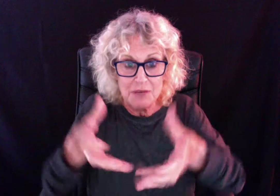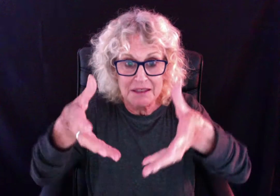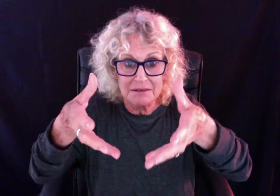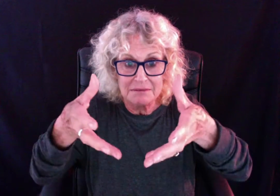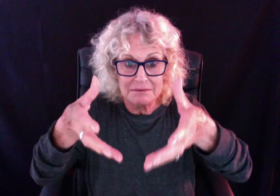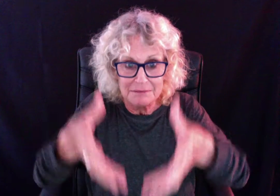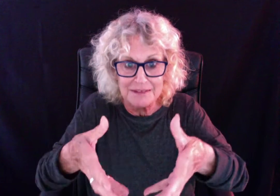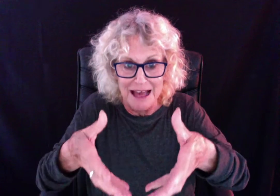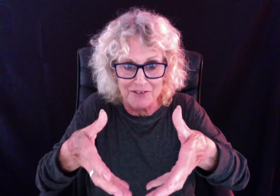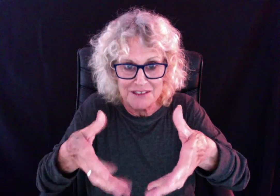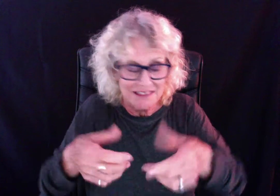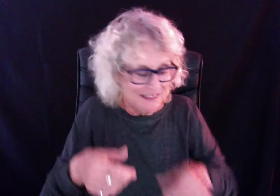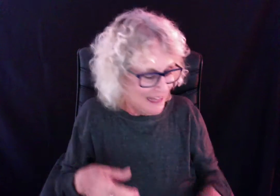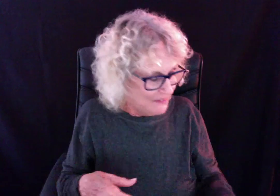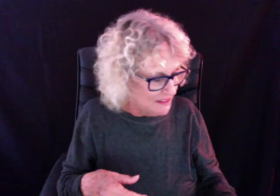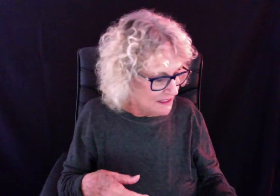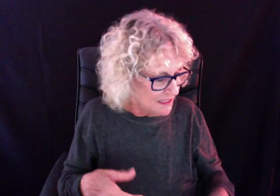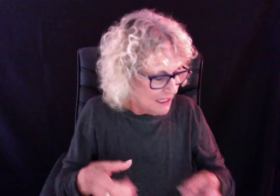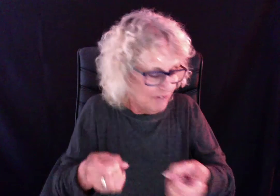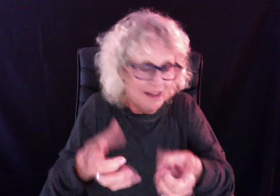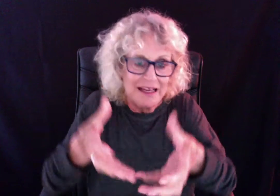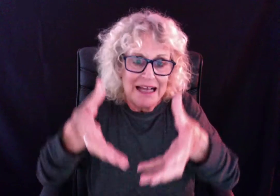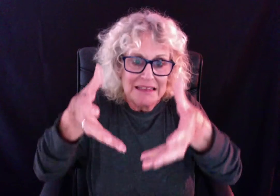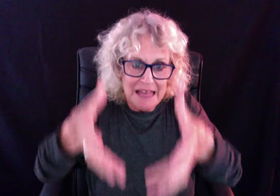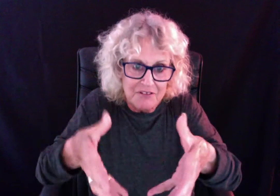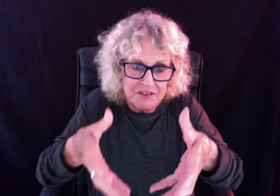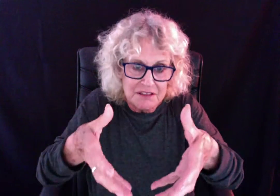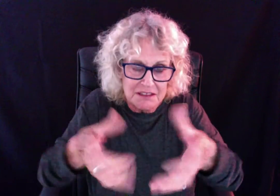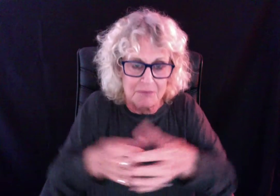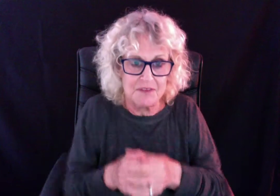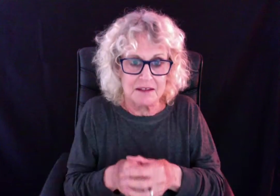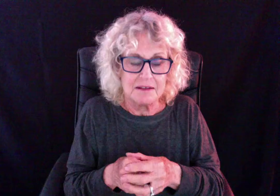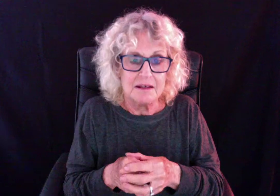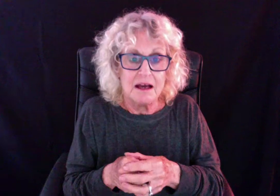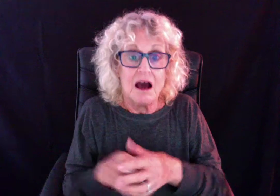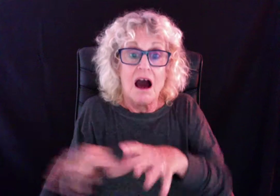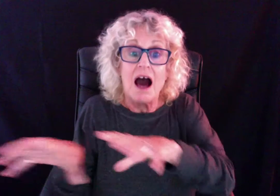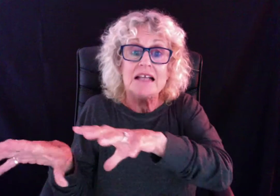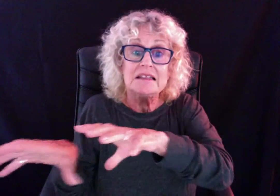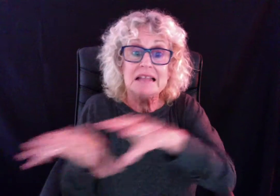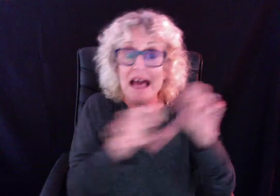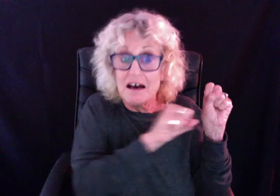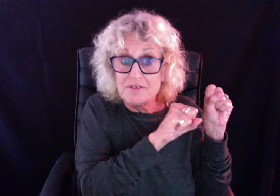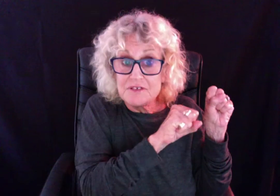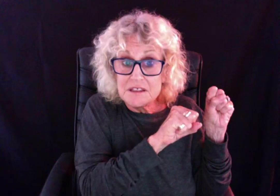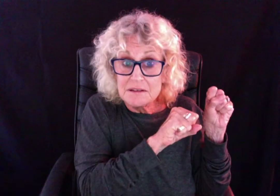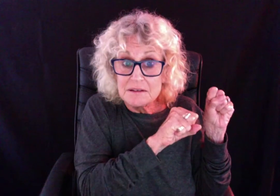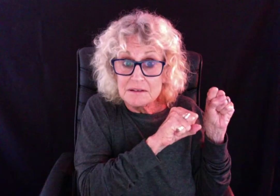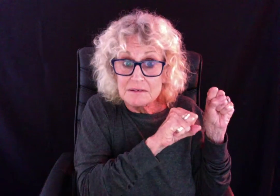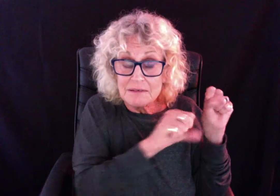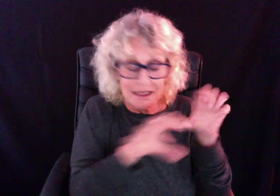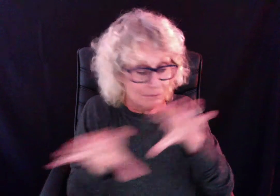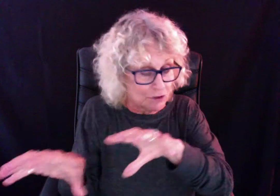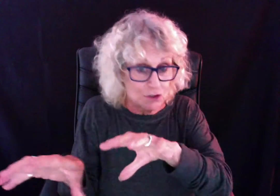mean left? And this is if I left something. I left, I